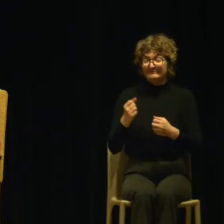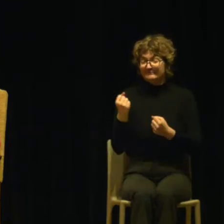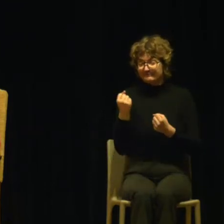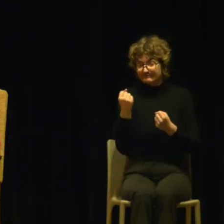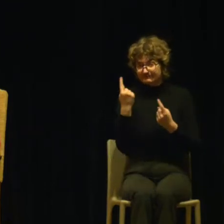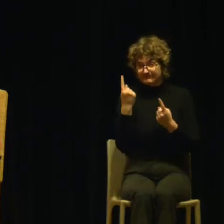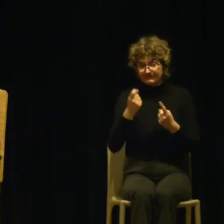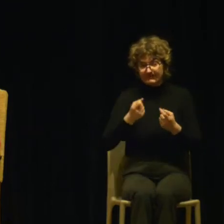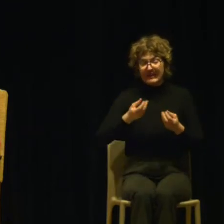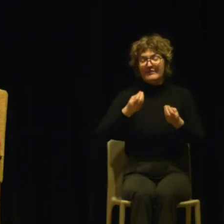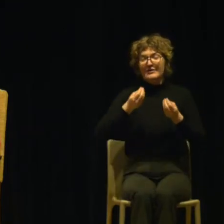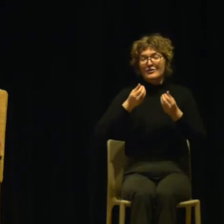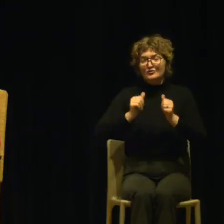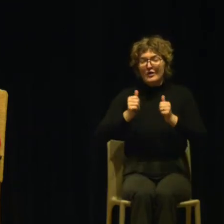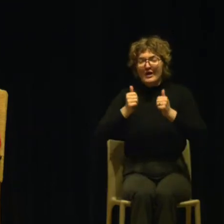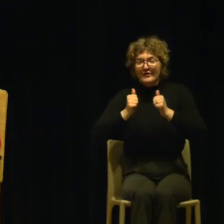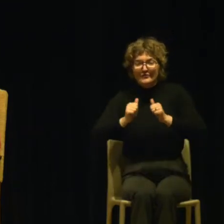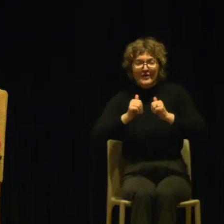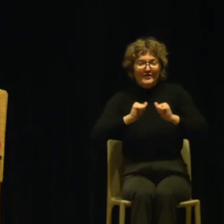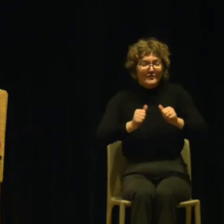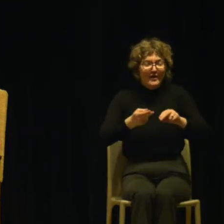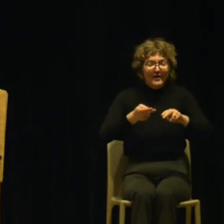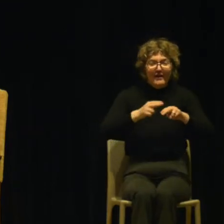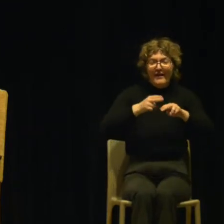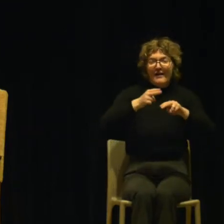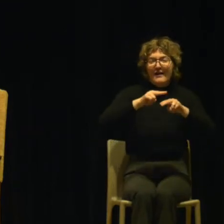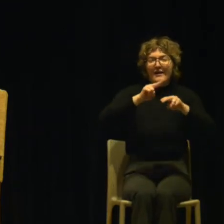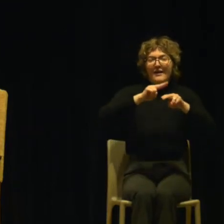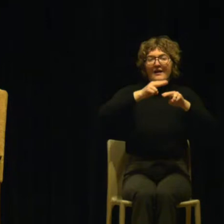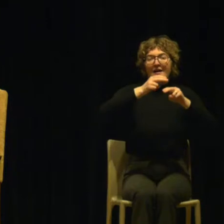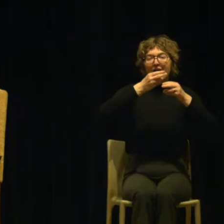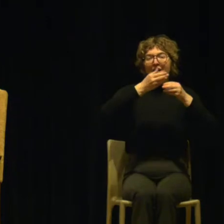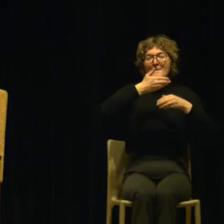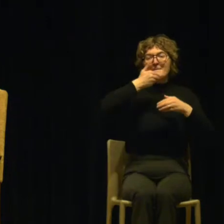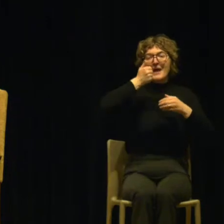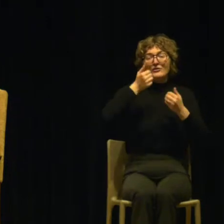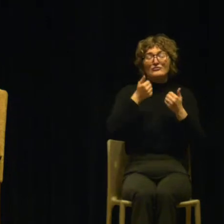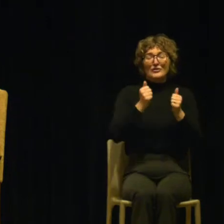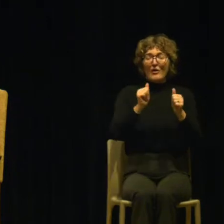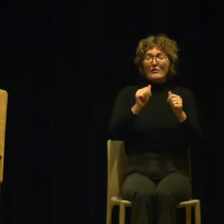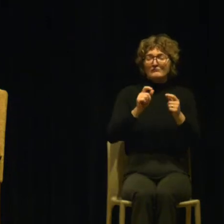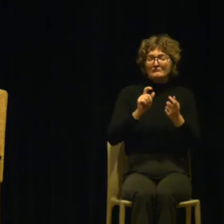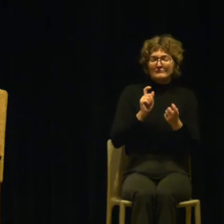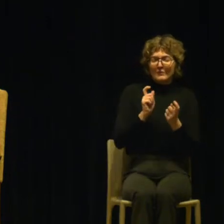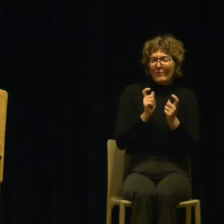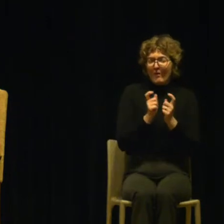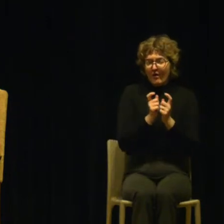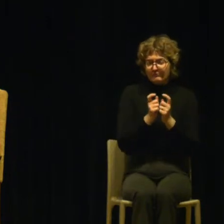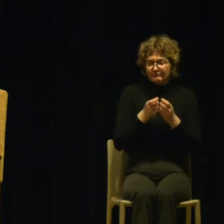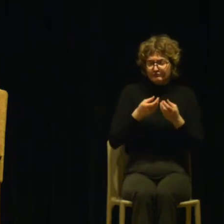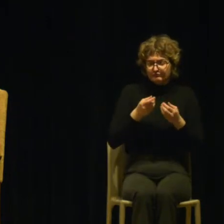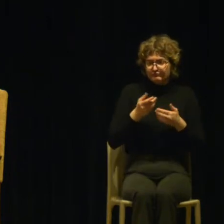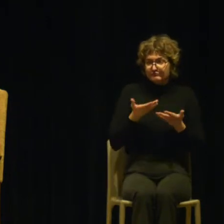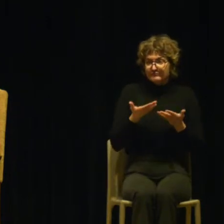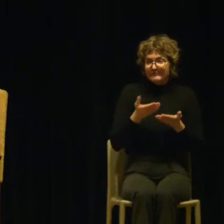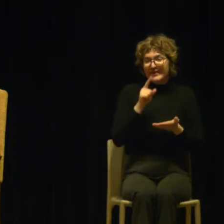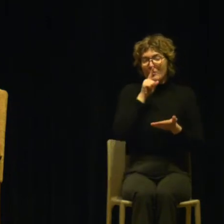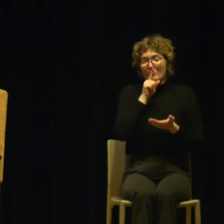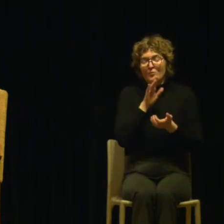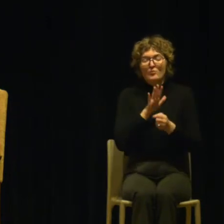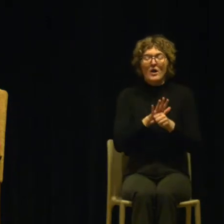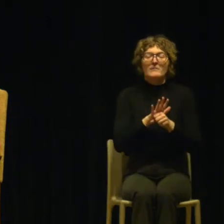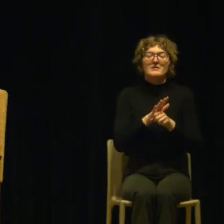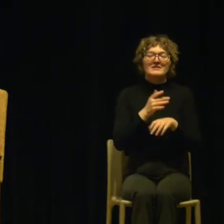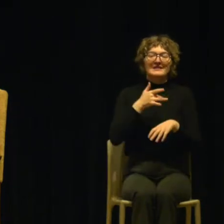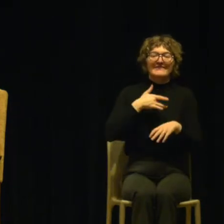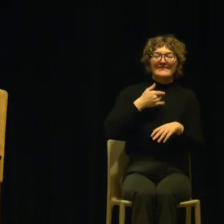every little bit counts. You can do, you know, start small, and promise you, you'll feel better and